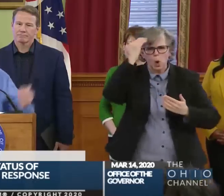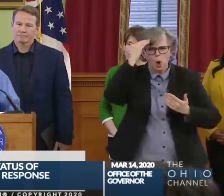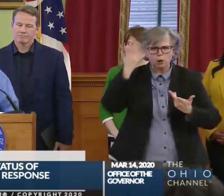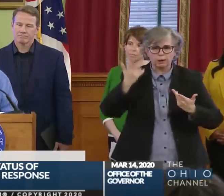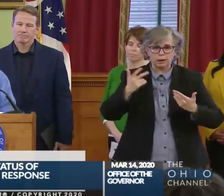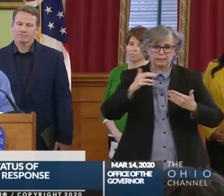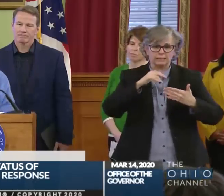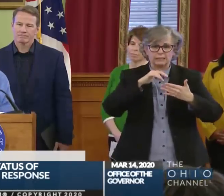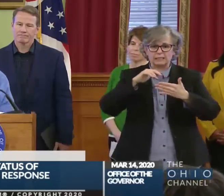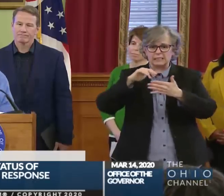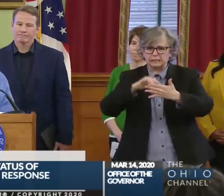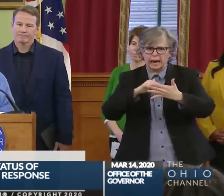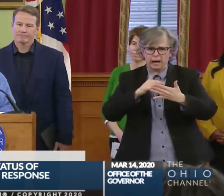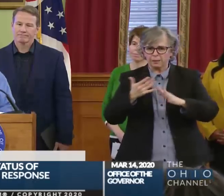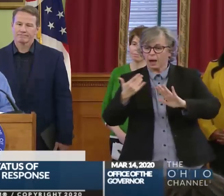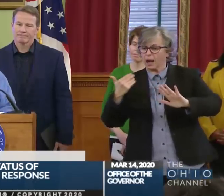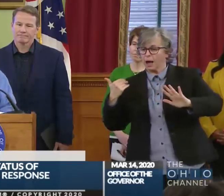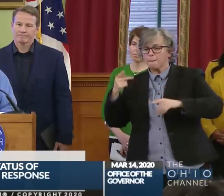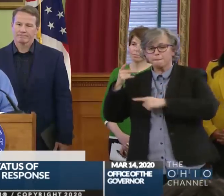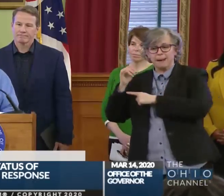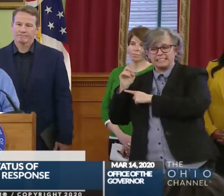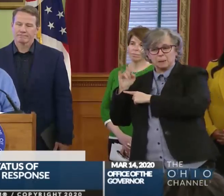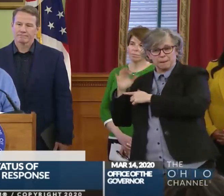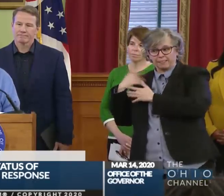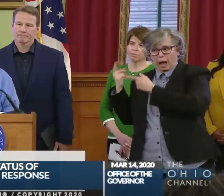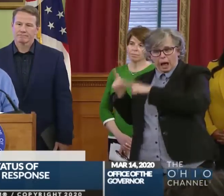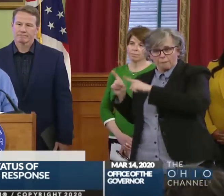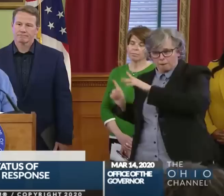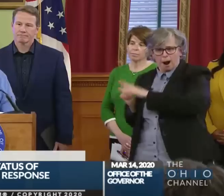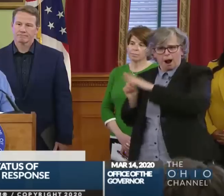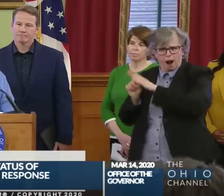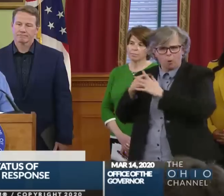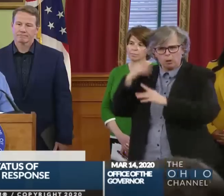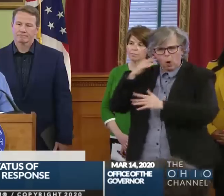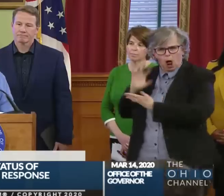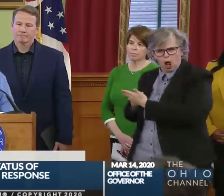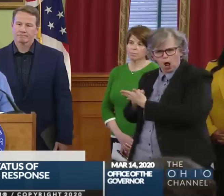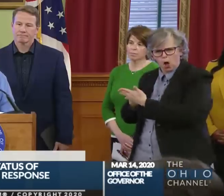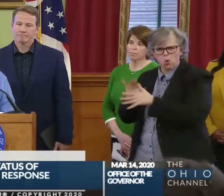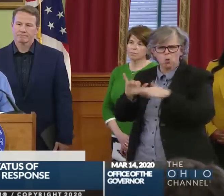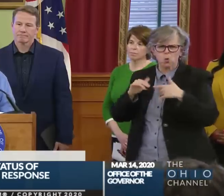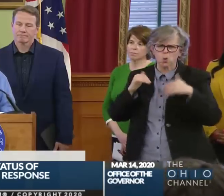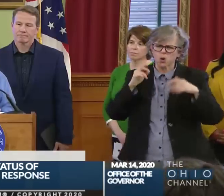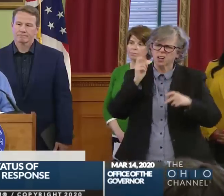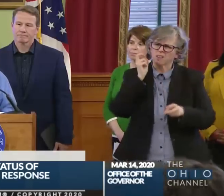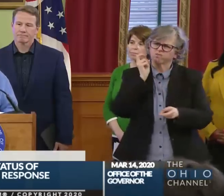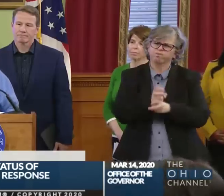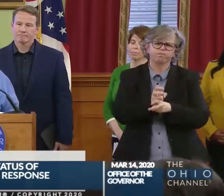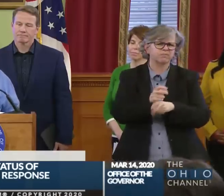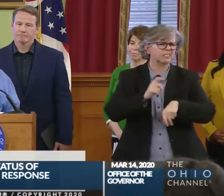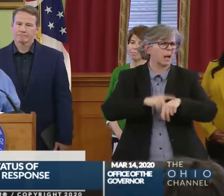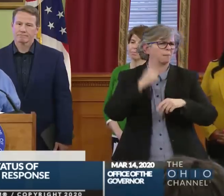challenges go up. This is a difficult time for people. So again, we would emphasize take care of each